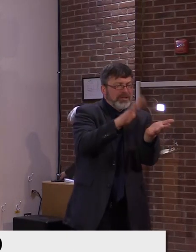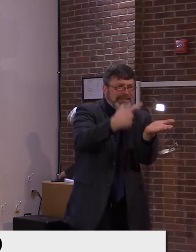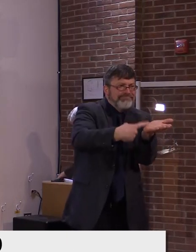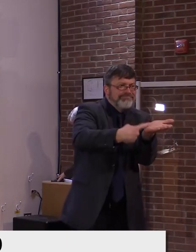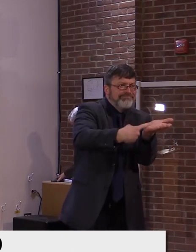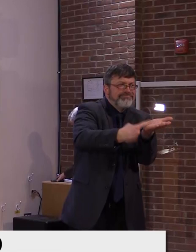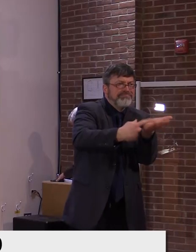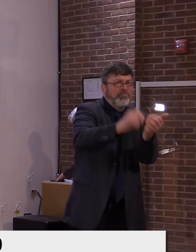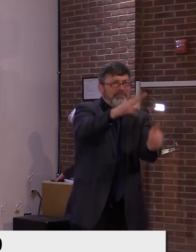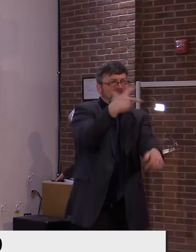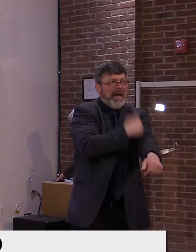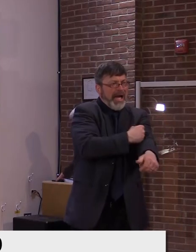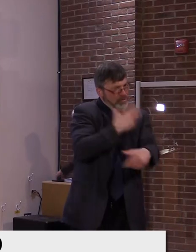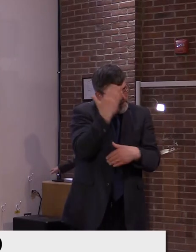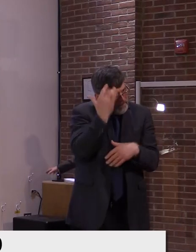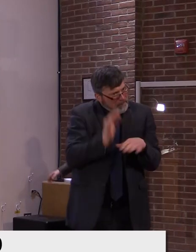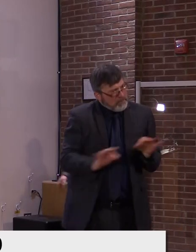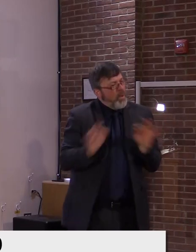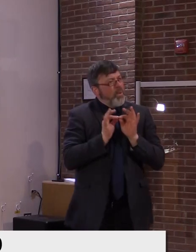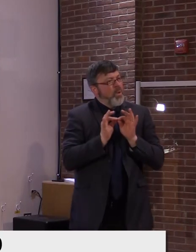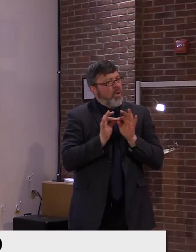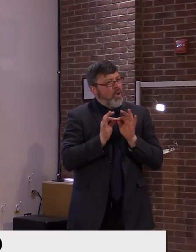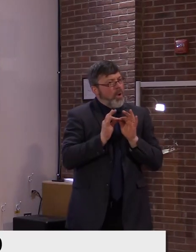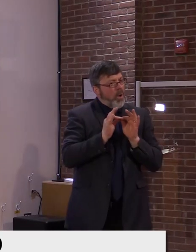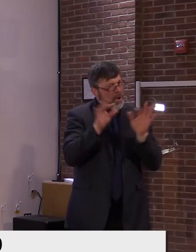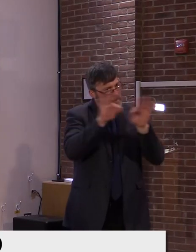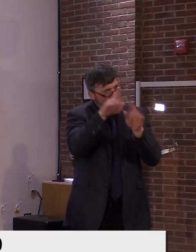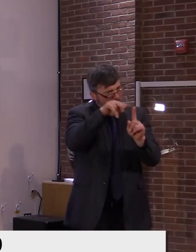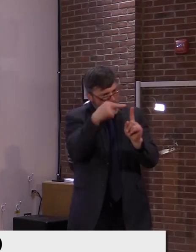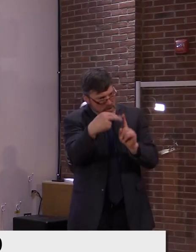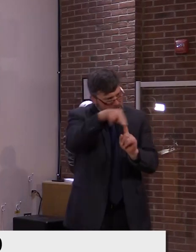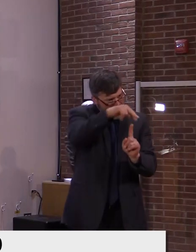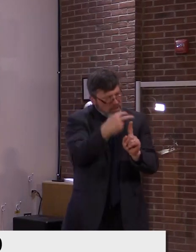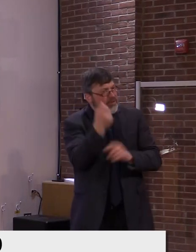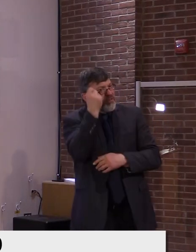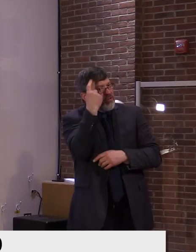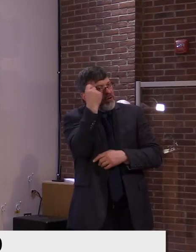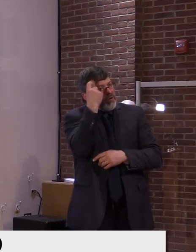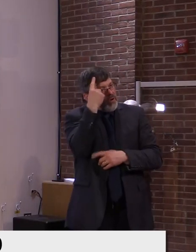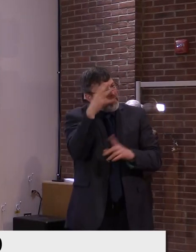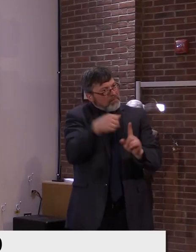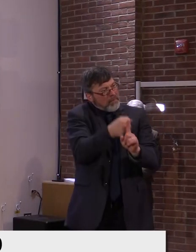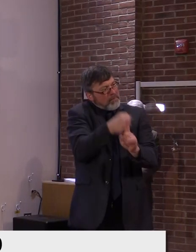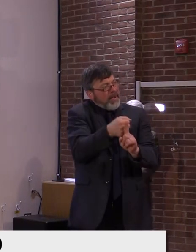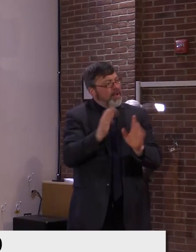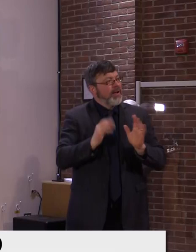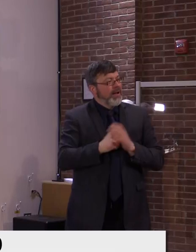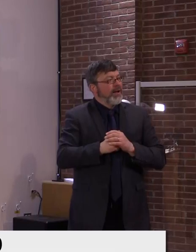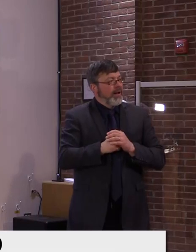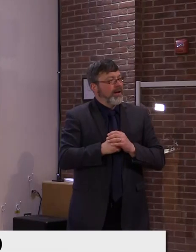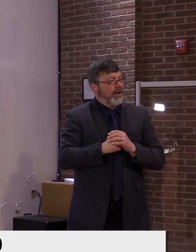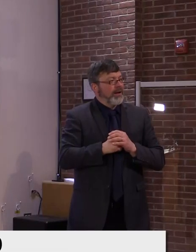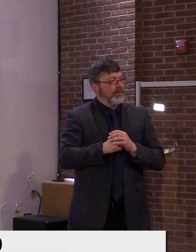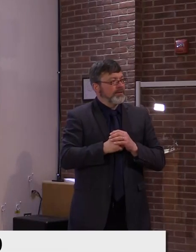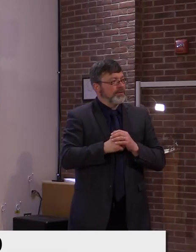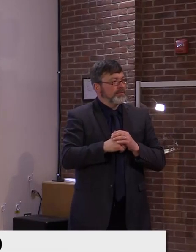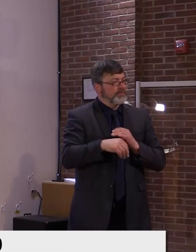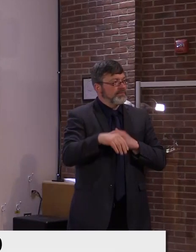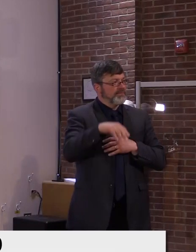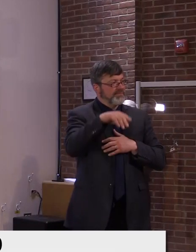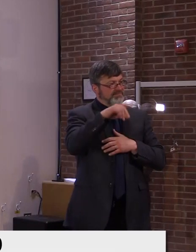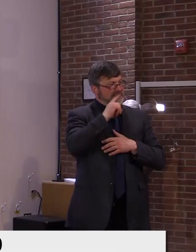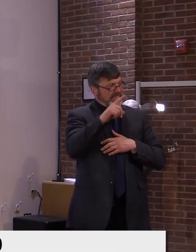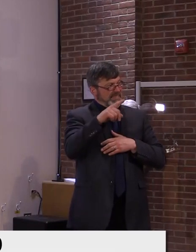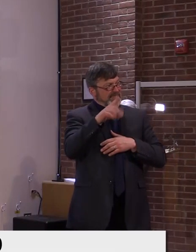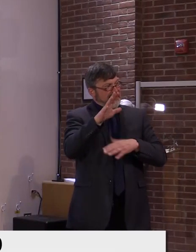it easier for them to actually get vaccinated, whether it's helping making an appointment, arranging transportation,